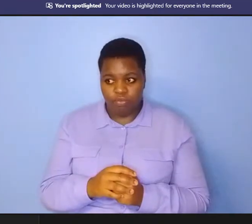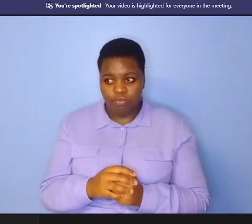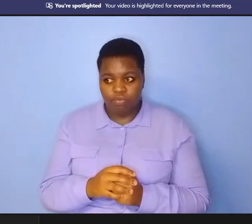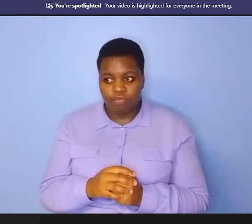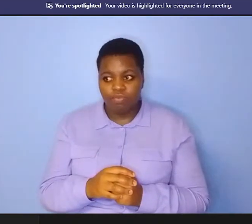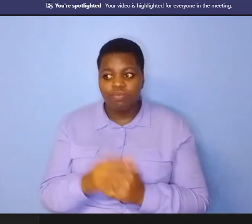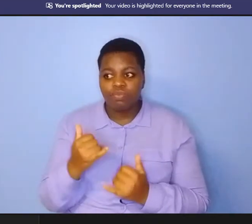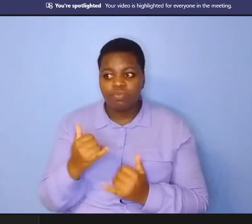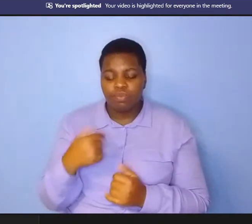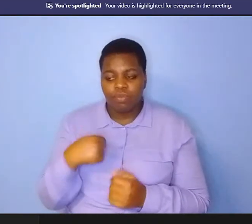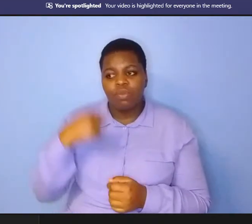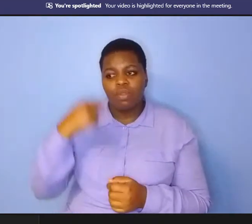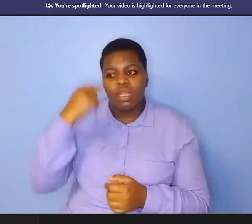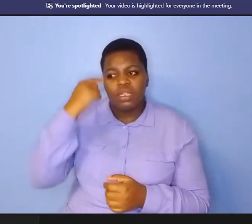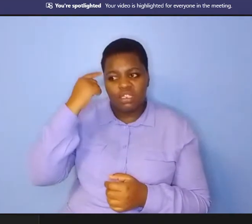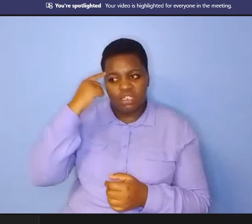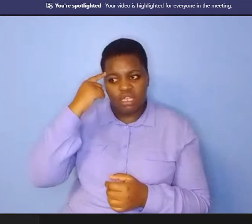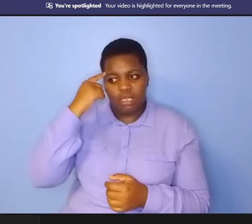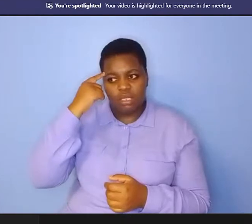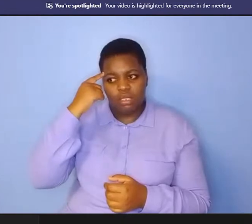However, I think